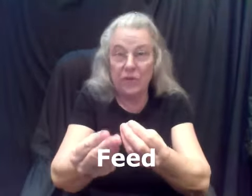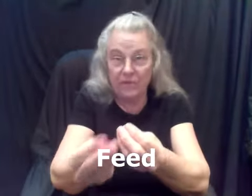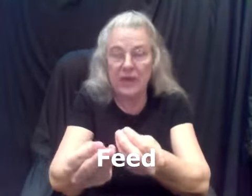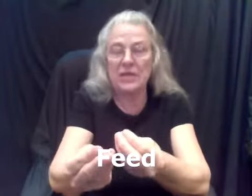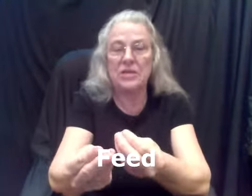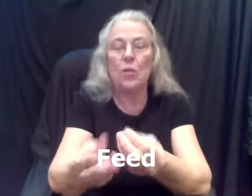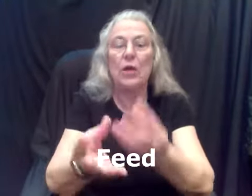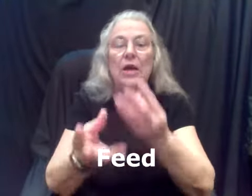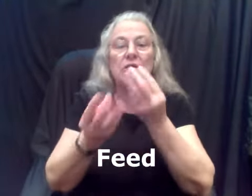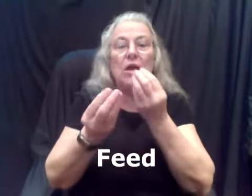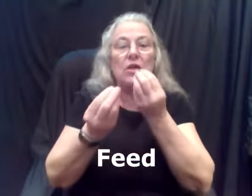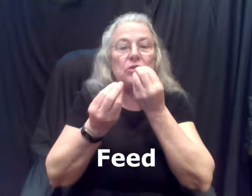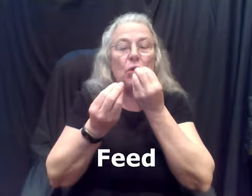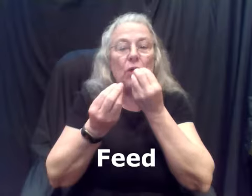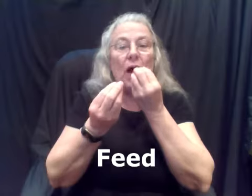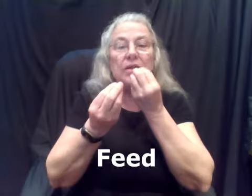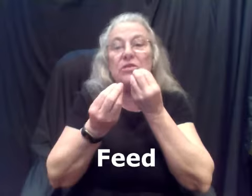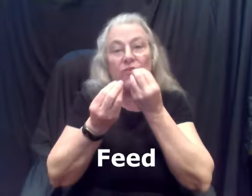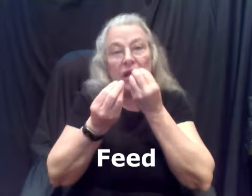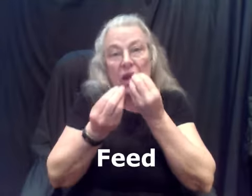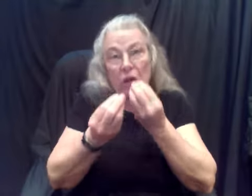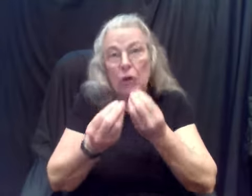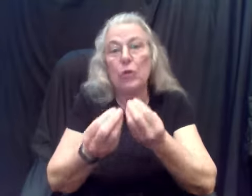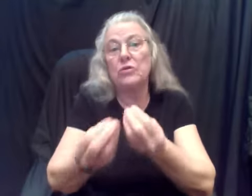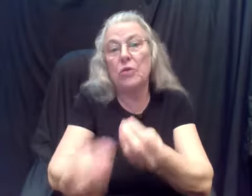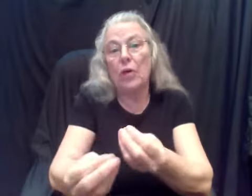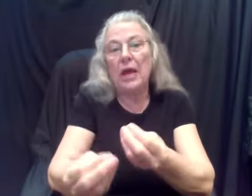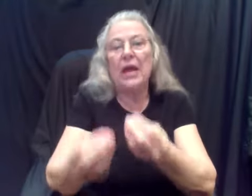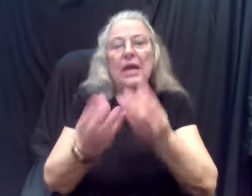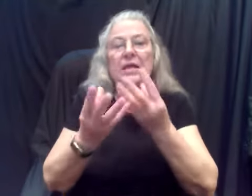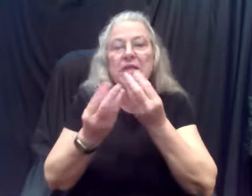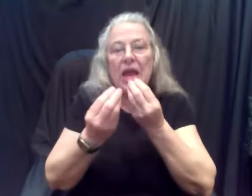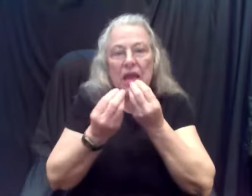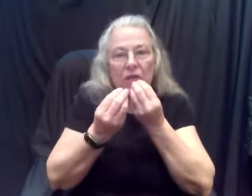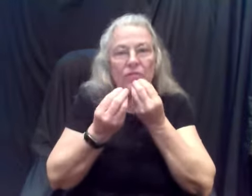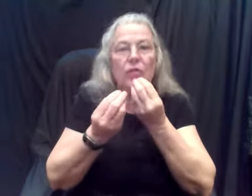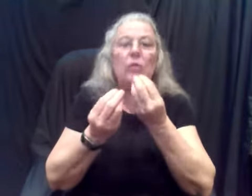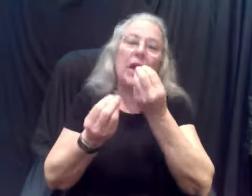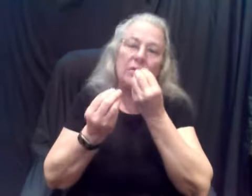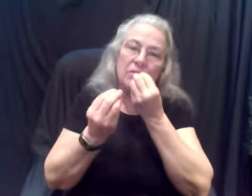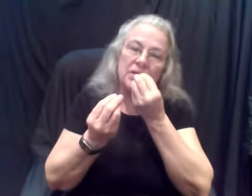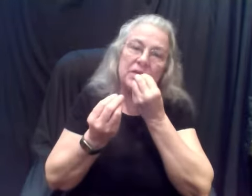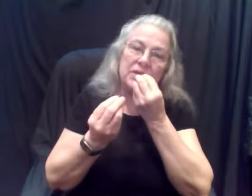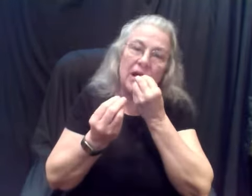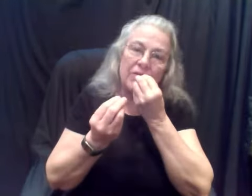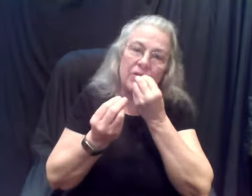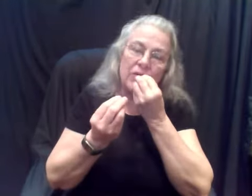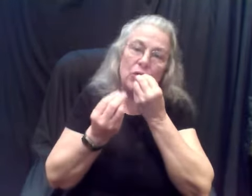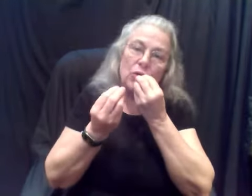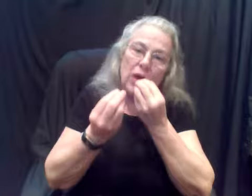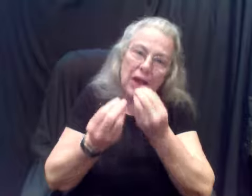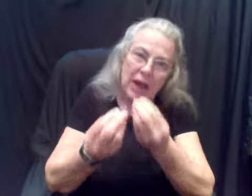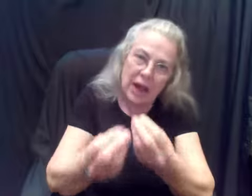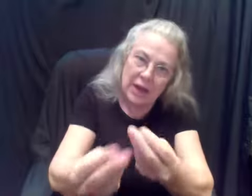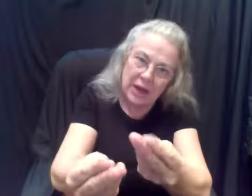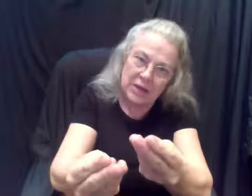feed someone else. So God is feeding you, so he's taking food, and the sign for food, and he's going